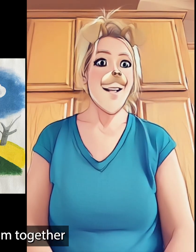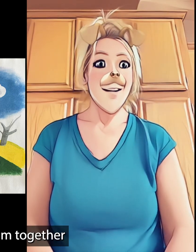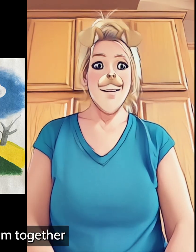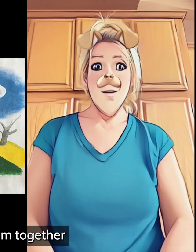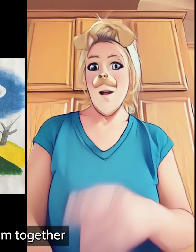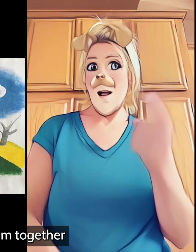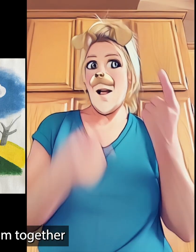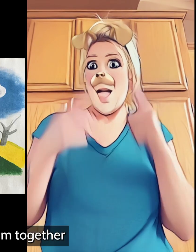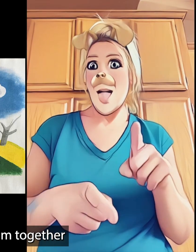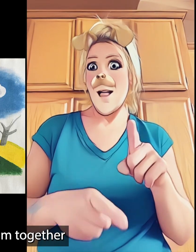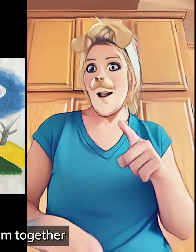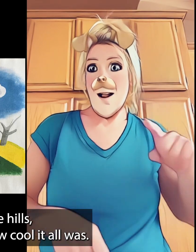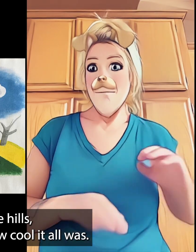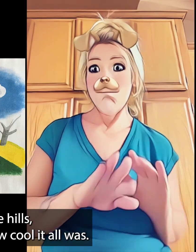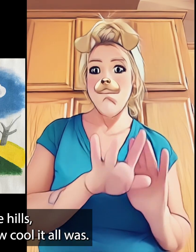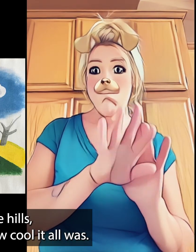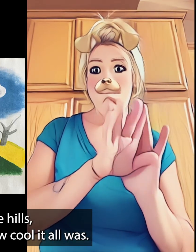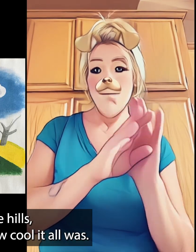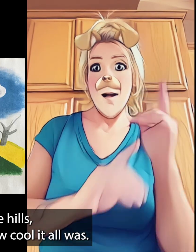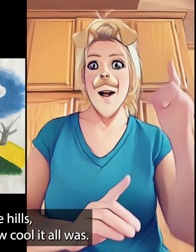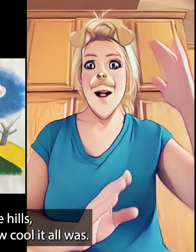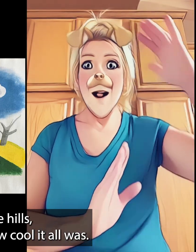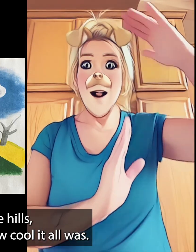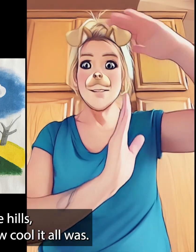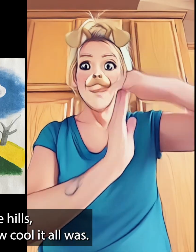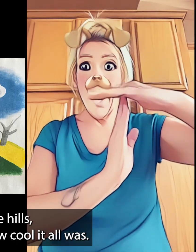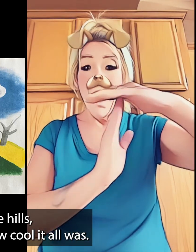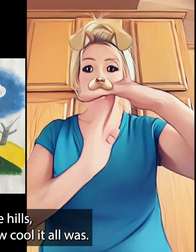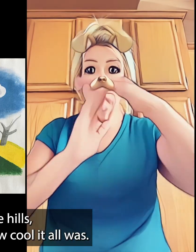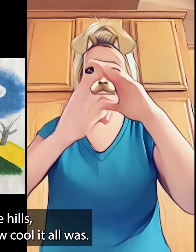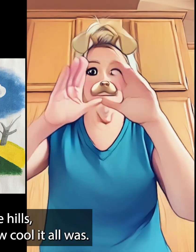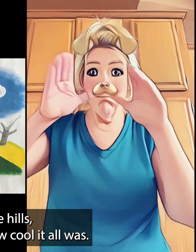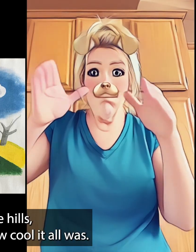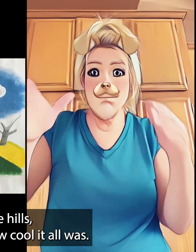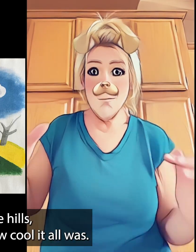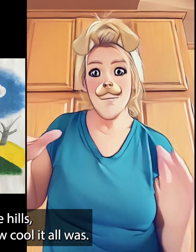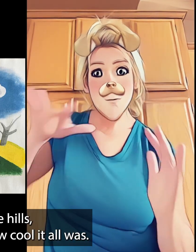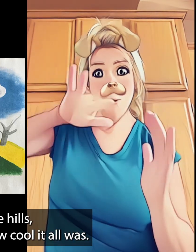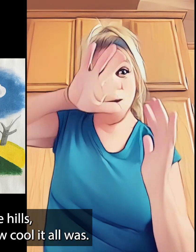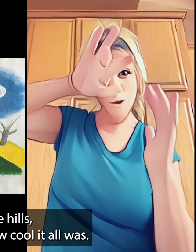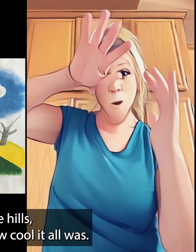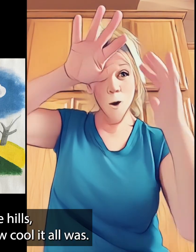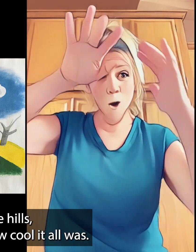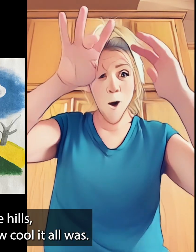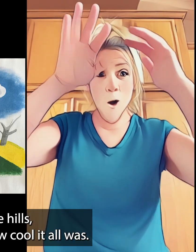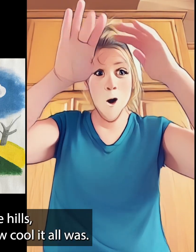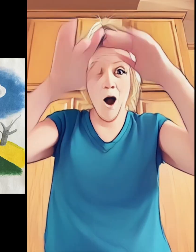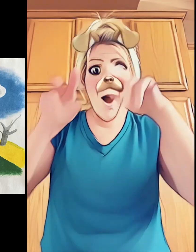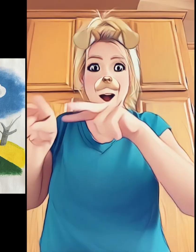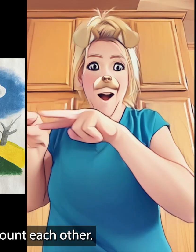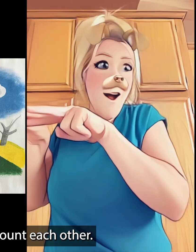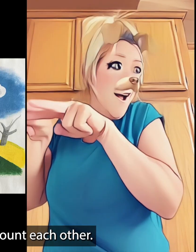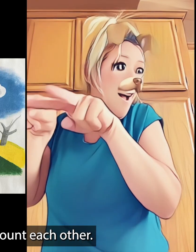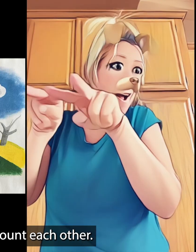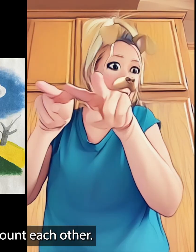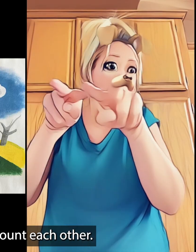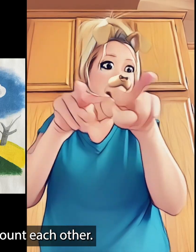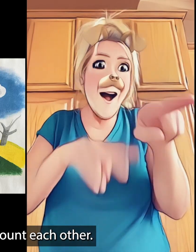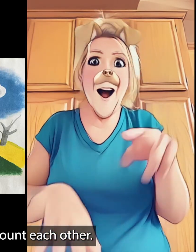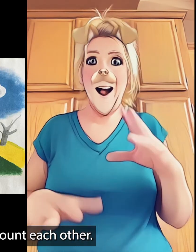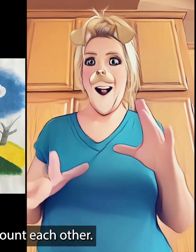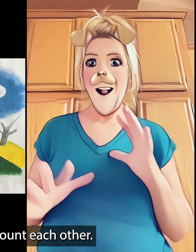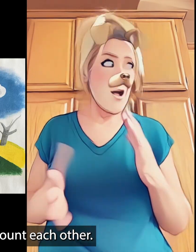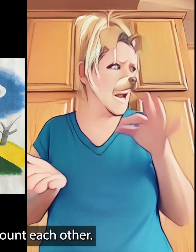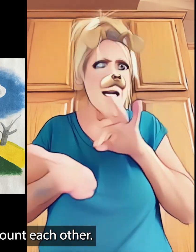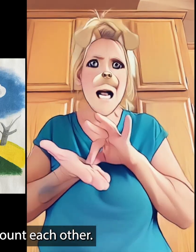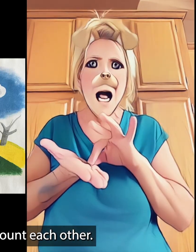So they started to roam together to the top of the hills, looking around to see how cool it all was. And then they